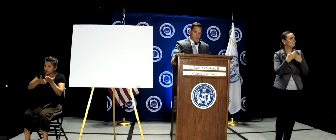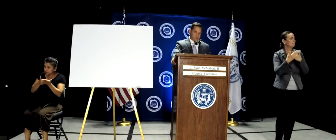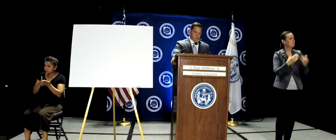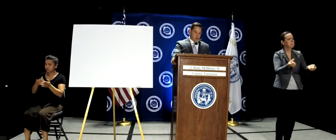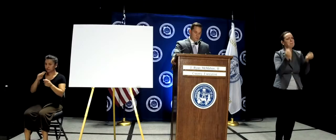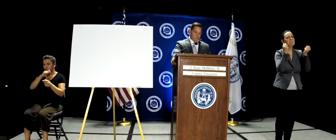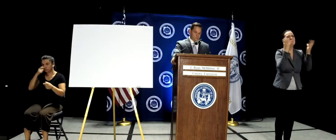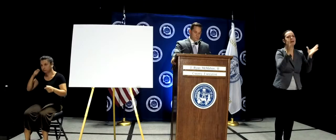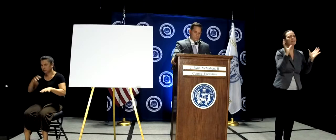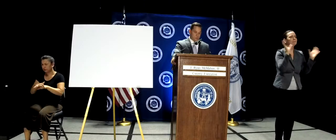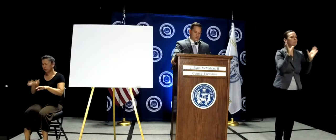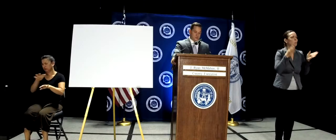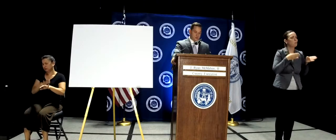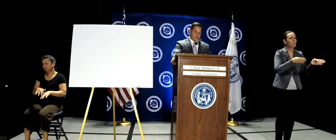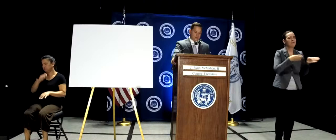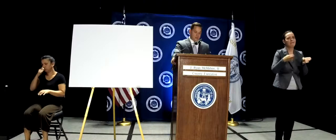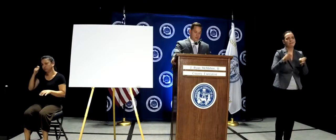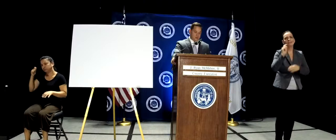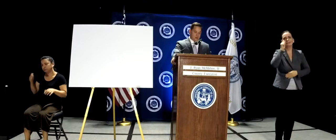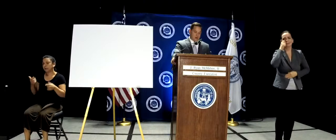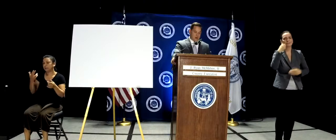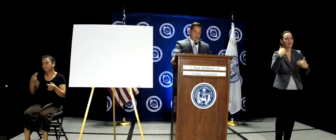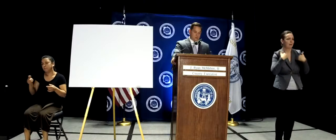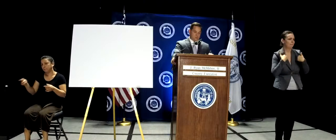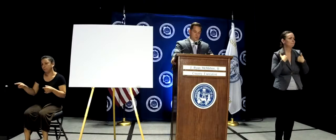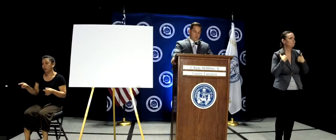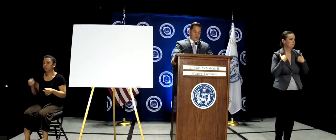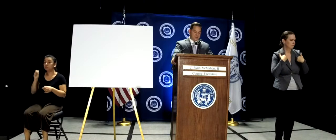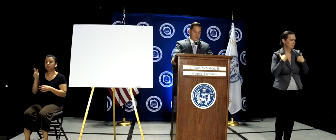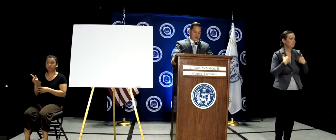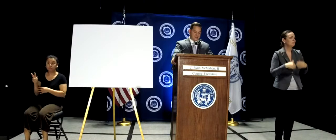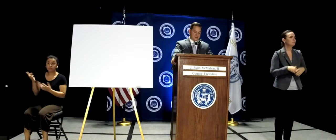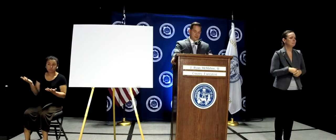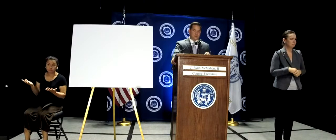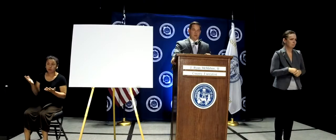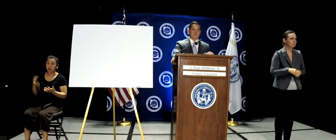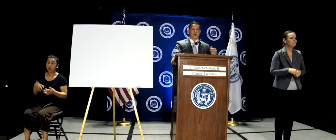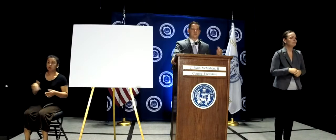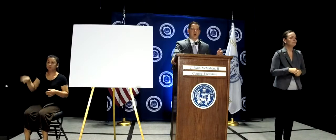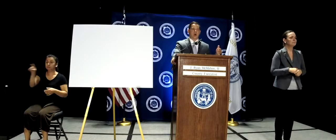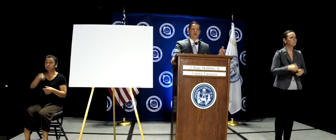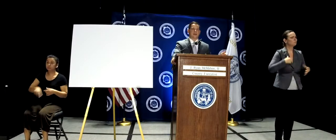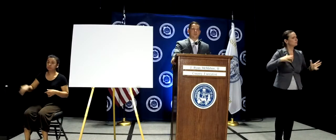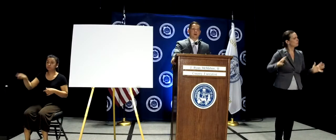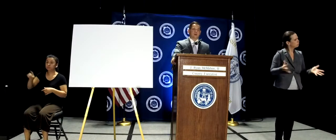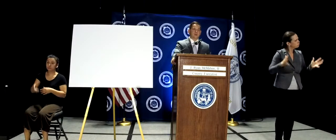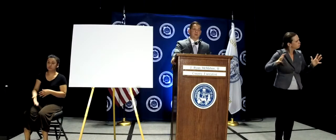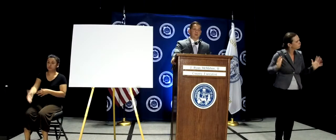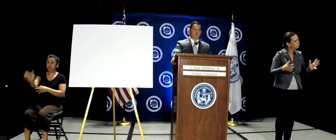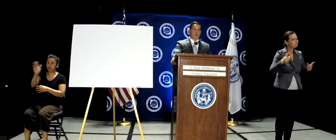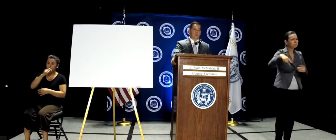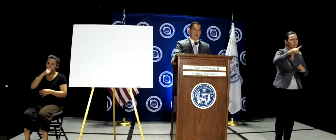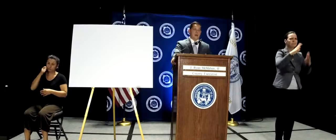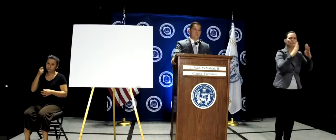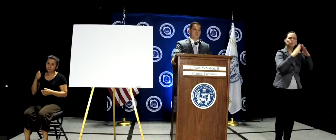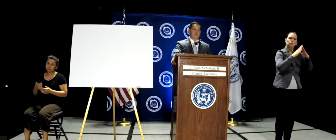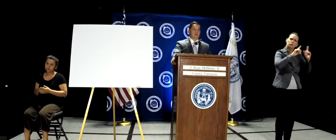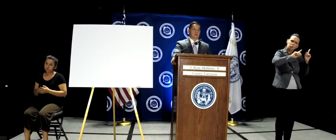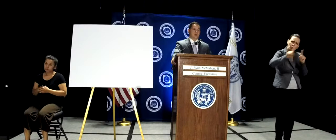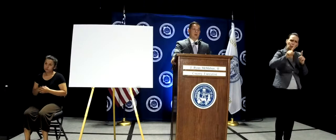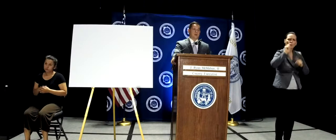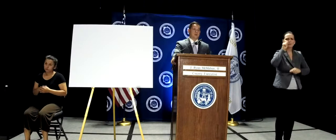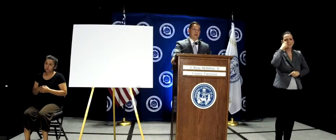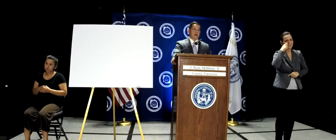on in the community, but we still need people to get testing. The turn times are going to get better. More